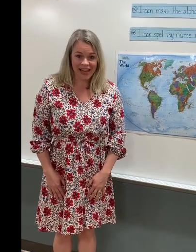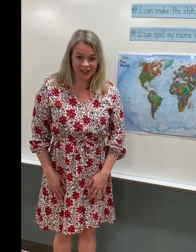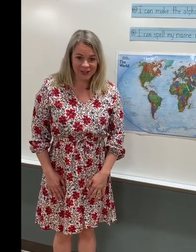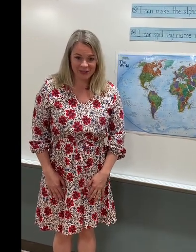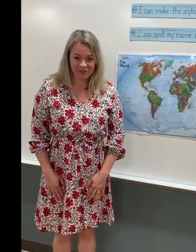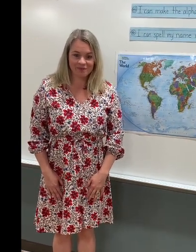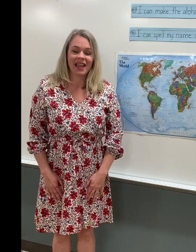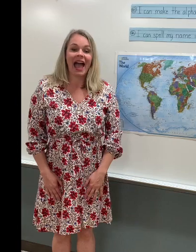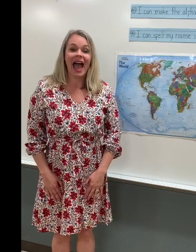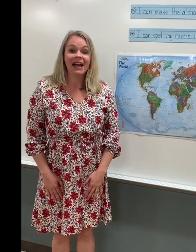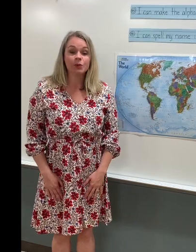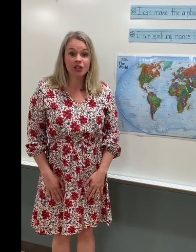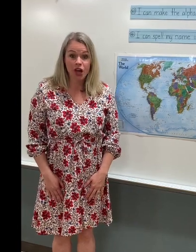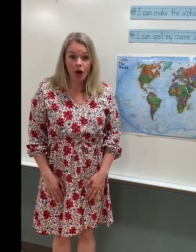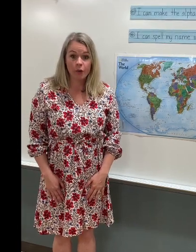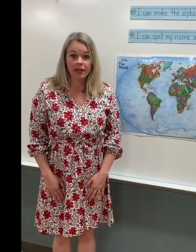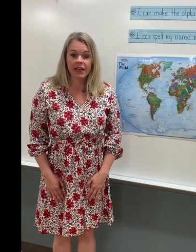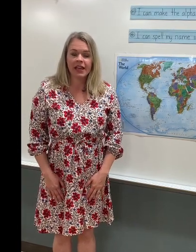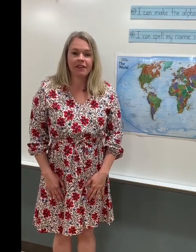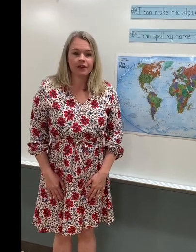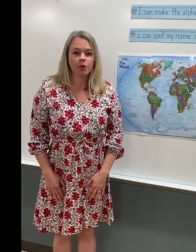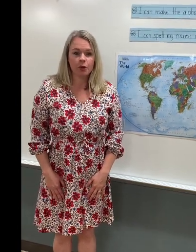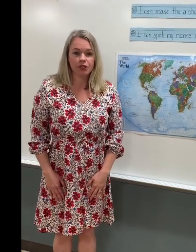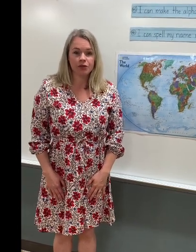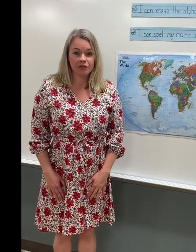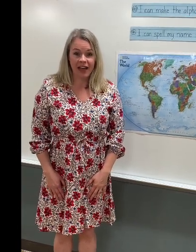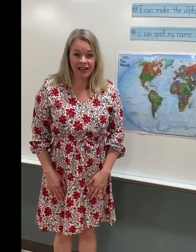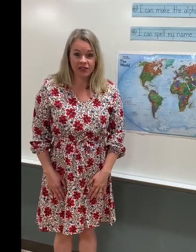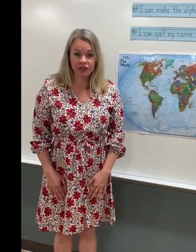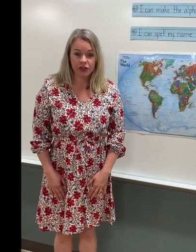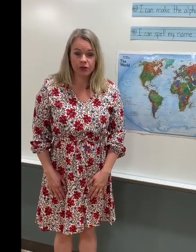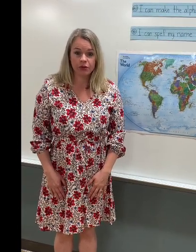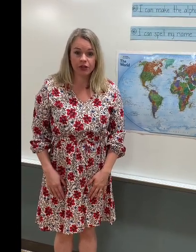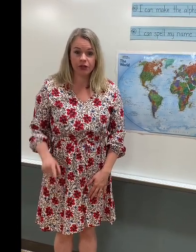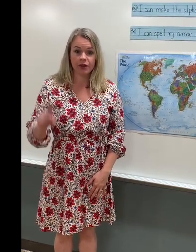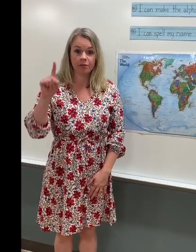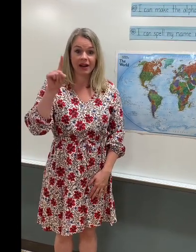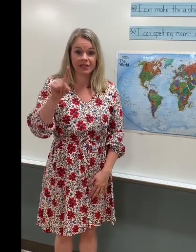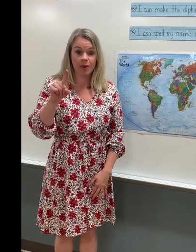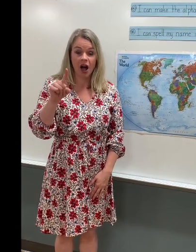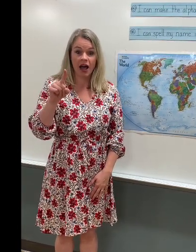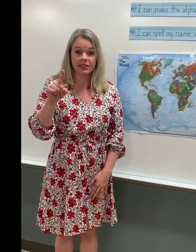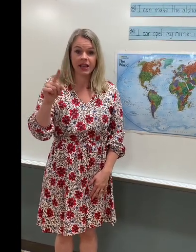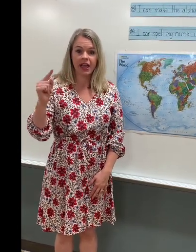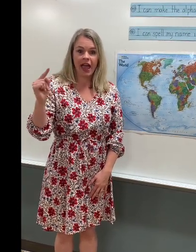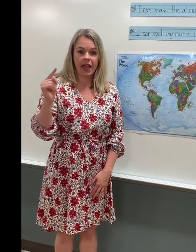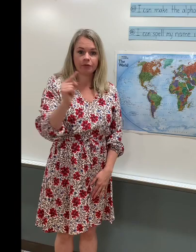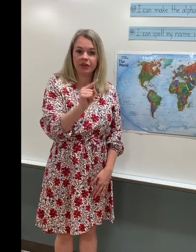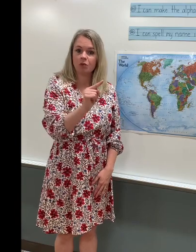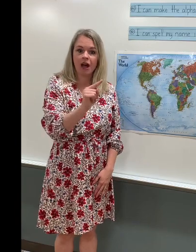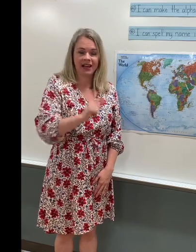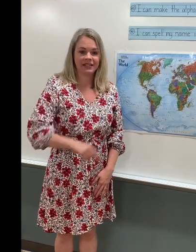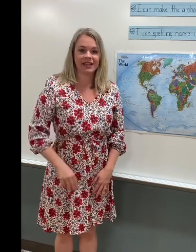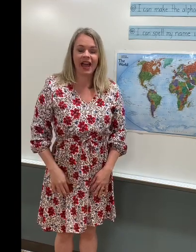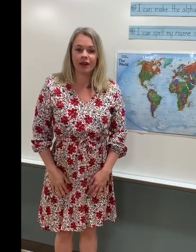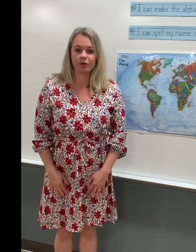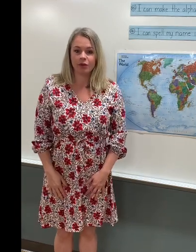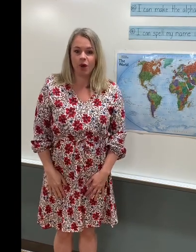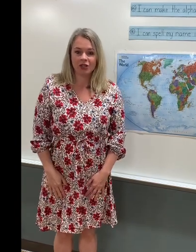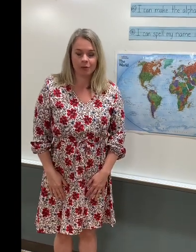letters. As we go, if I'm going too fast for you, you can press pause and rewind and rewatch a part